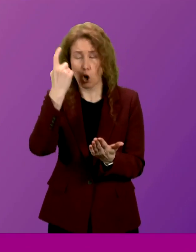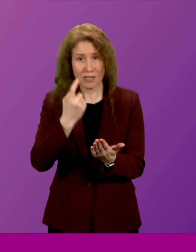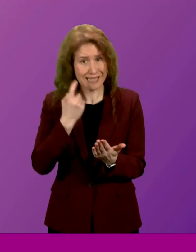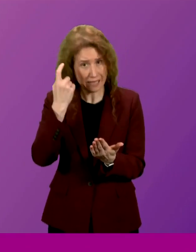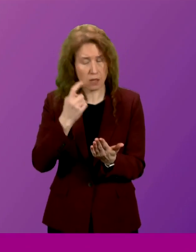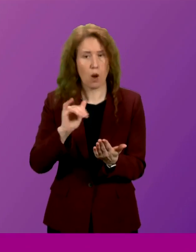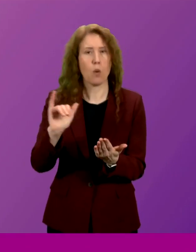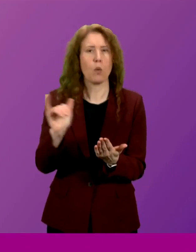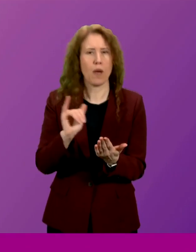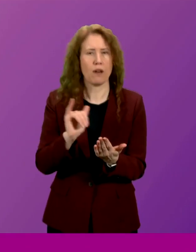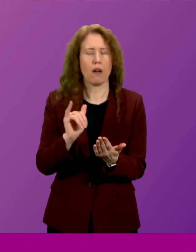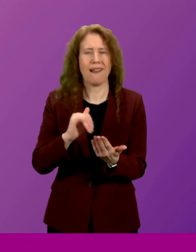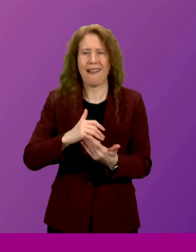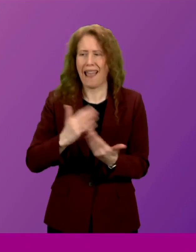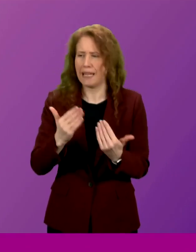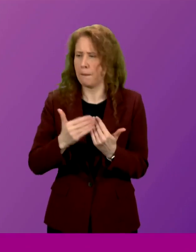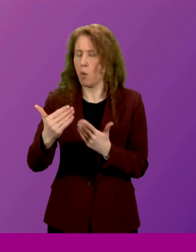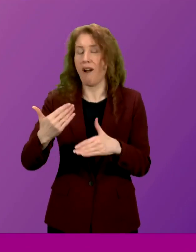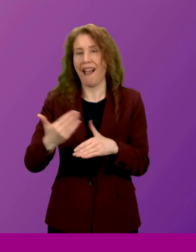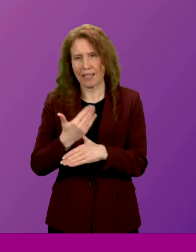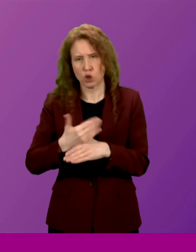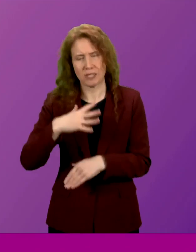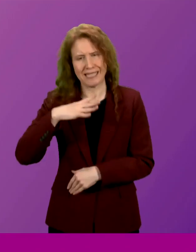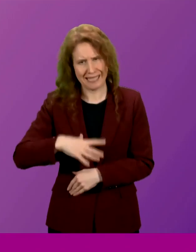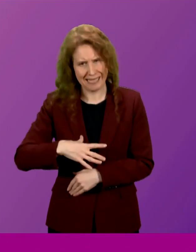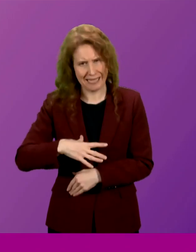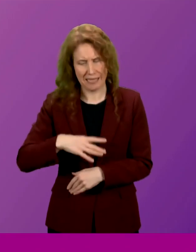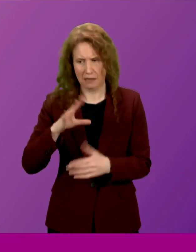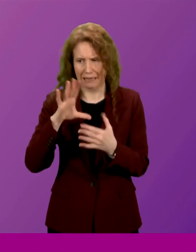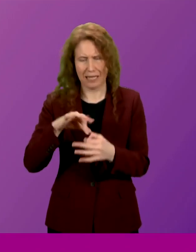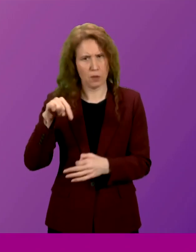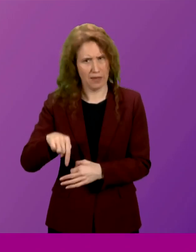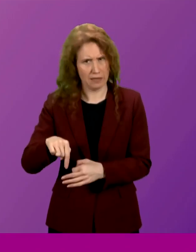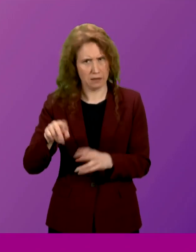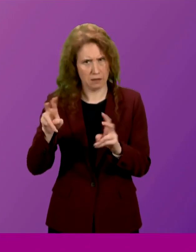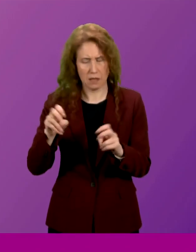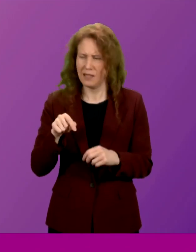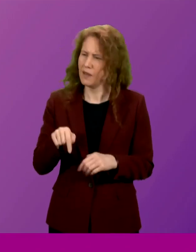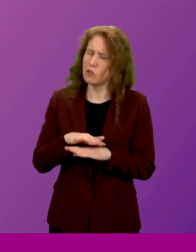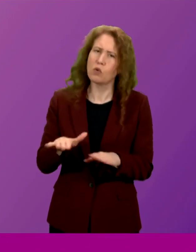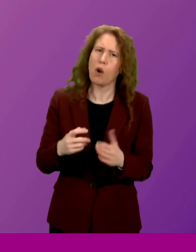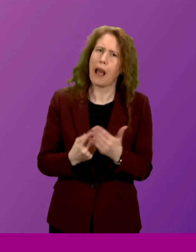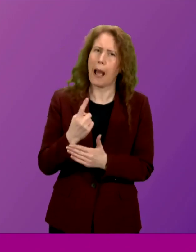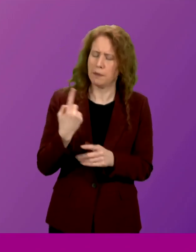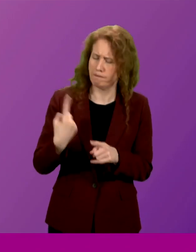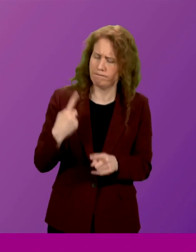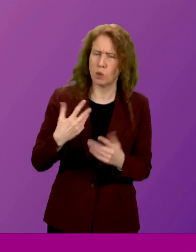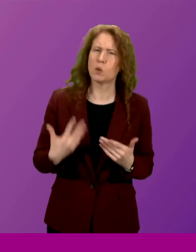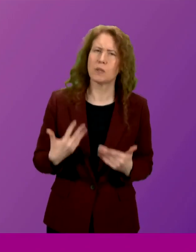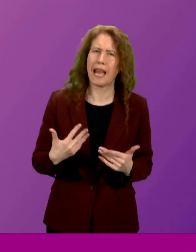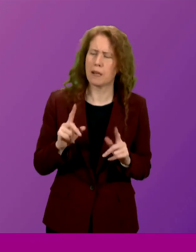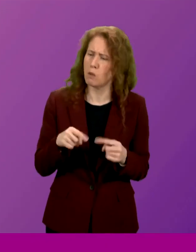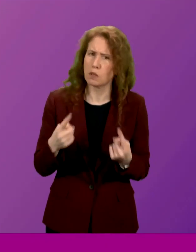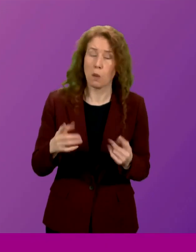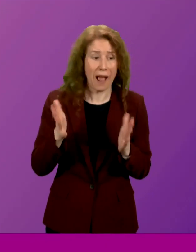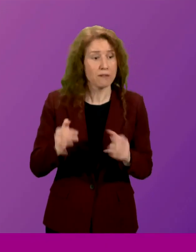not there was any further action required in this respect. So this is not something that could happen today. It would